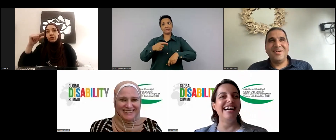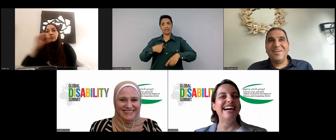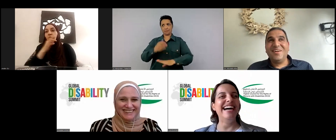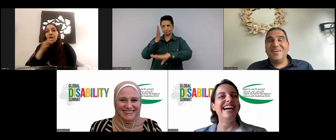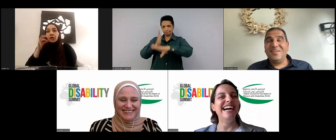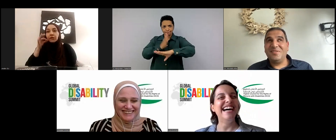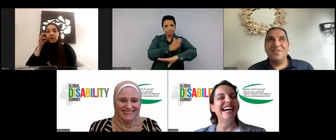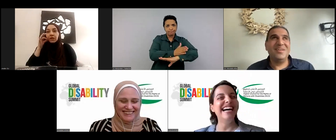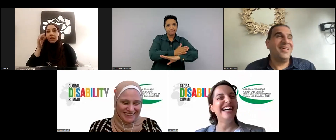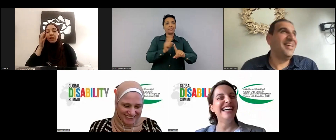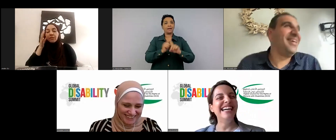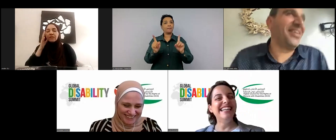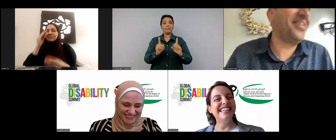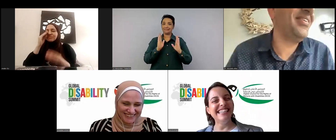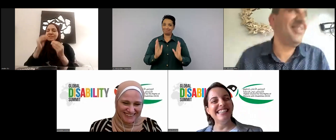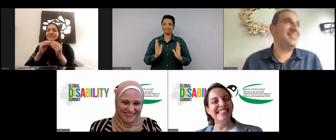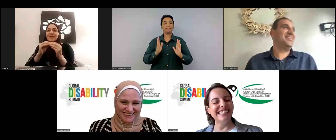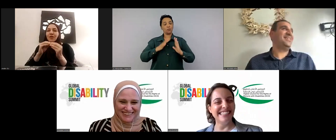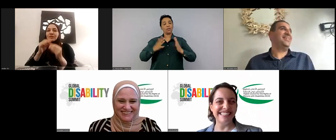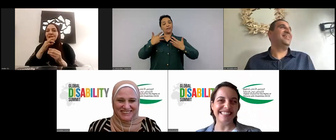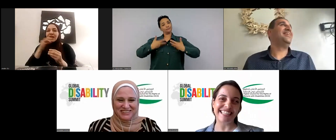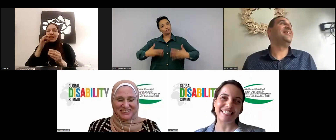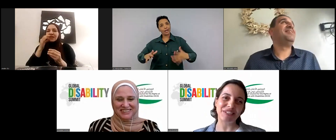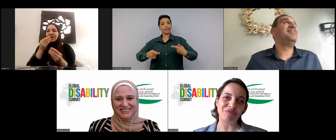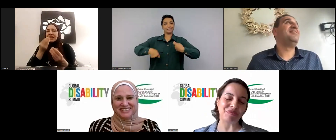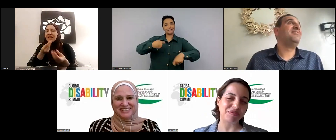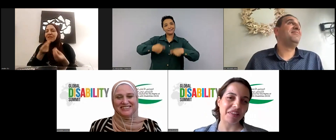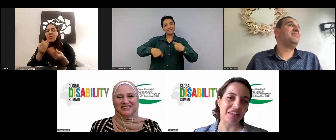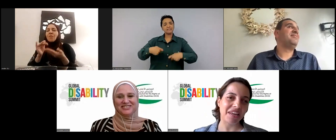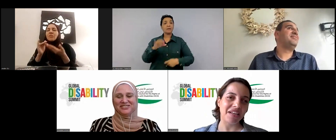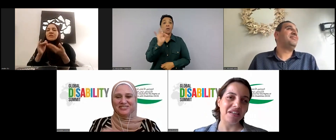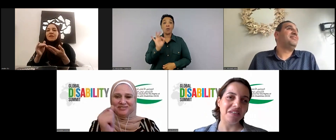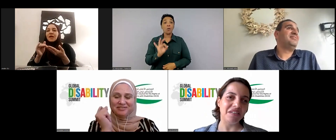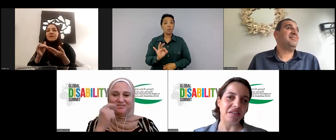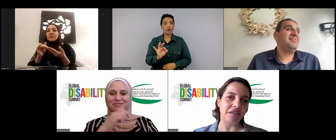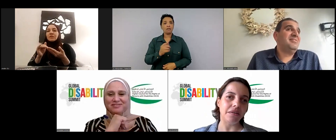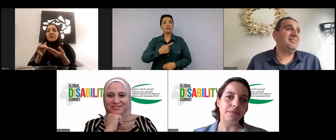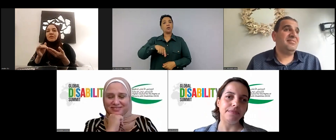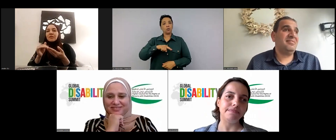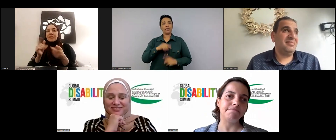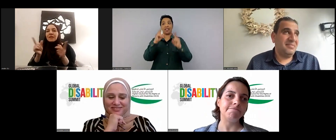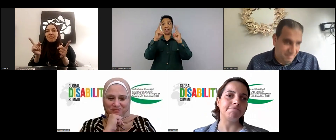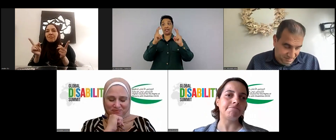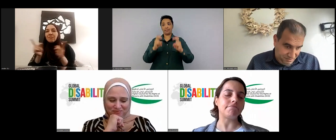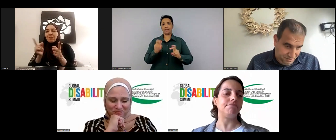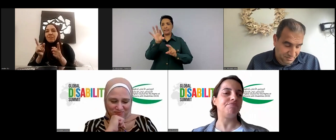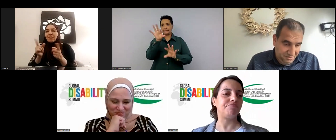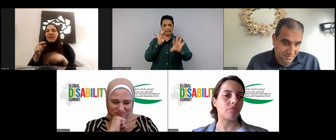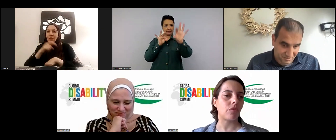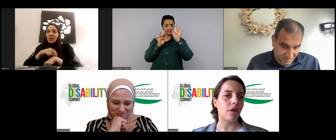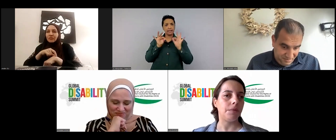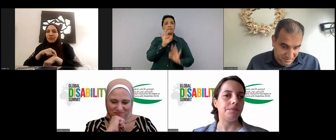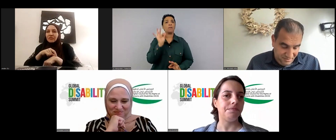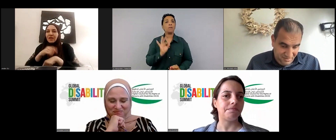playing otherwise. And this is because why we selected these two themes, because we do believe